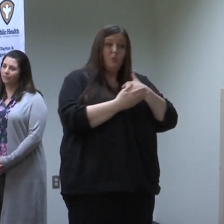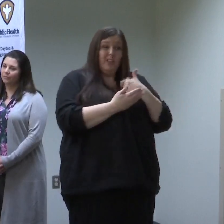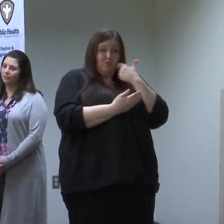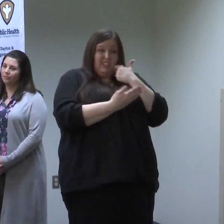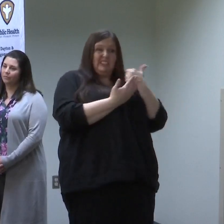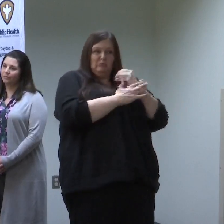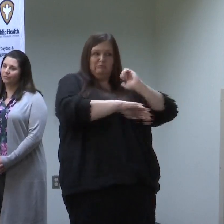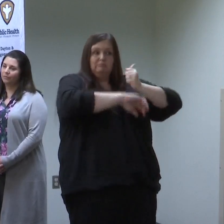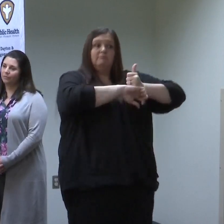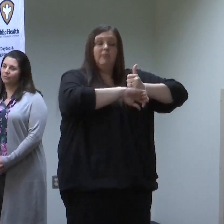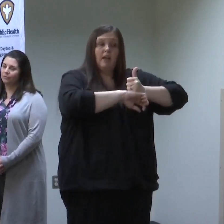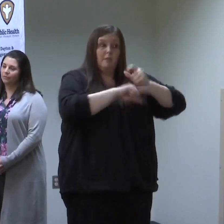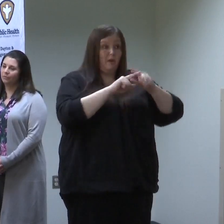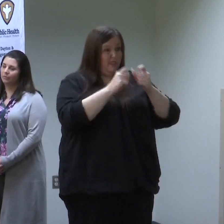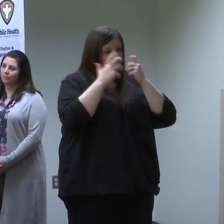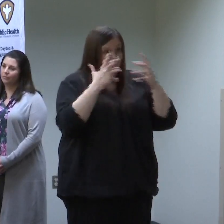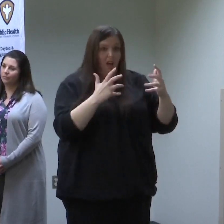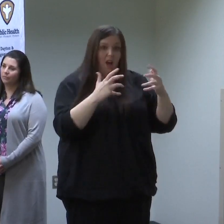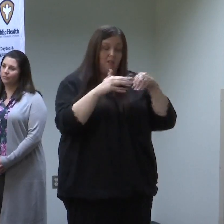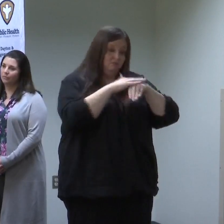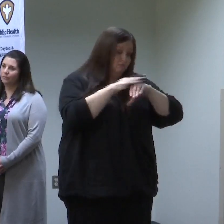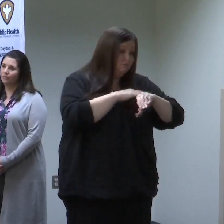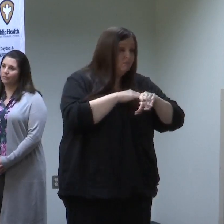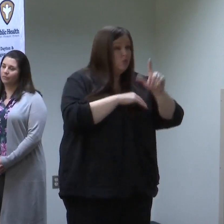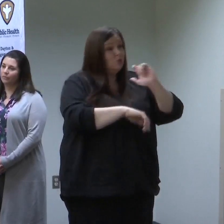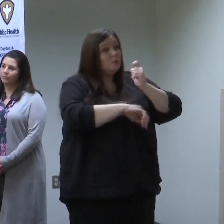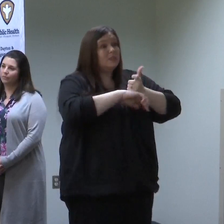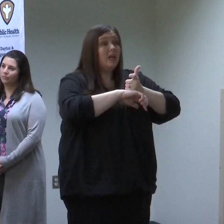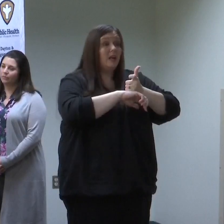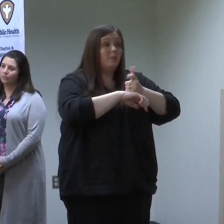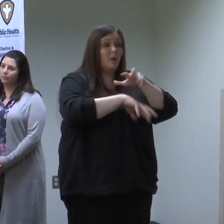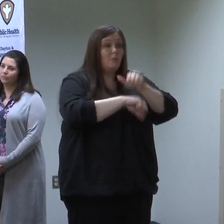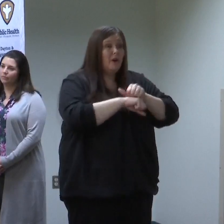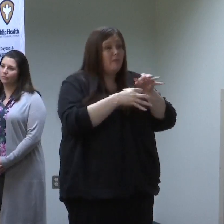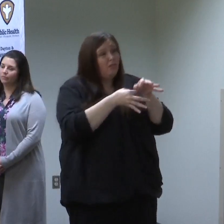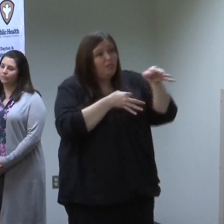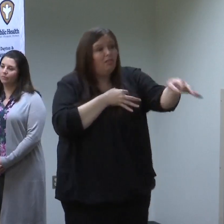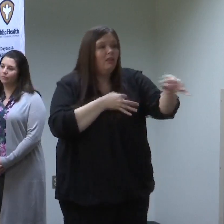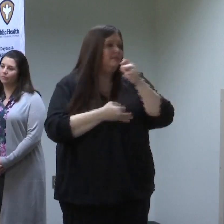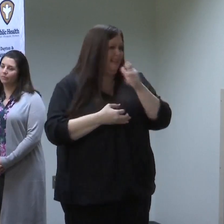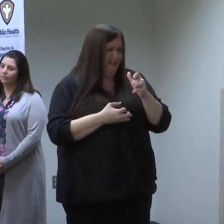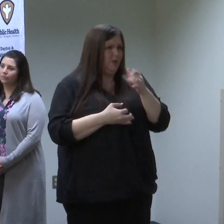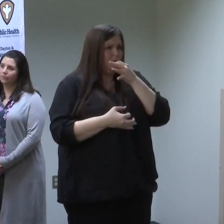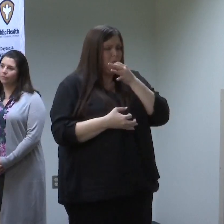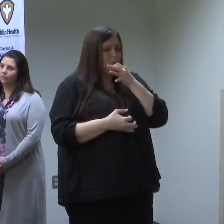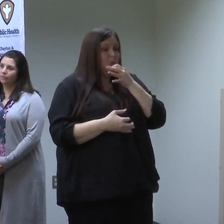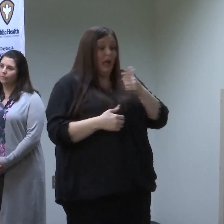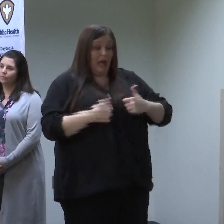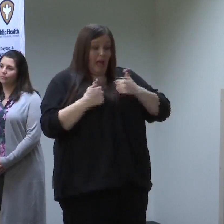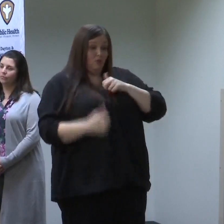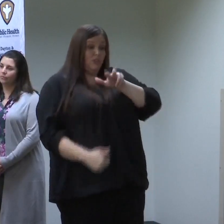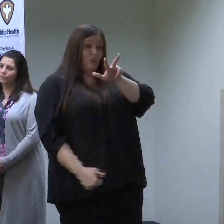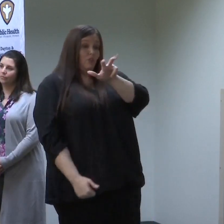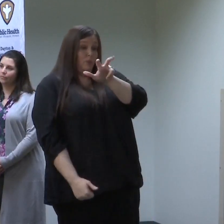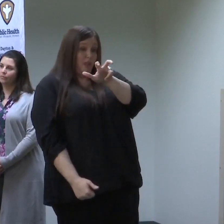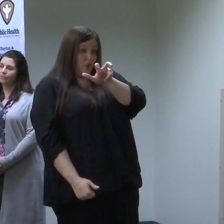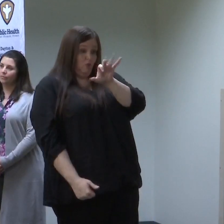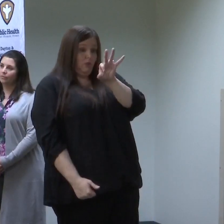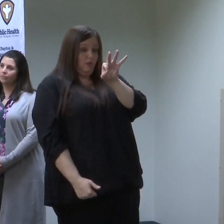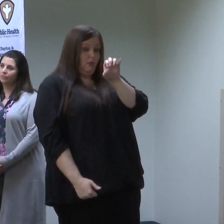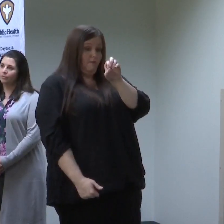capacity. There will not be any problem getting an appointment with us. We're located at 300 Forest